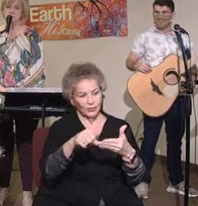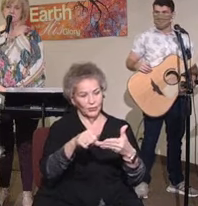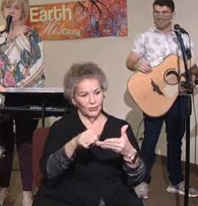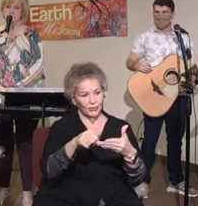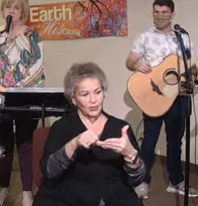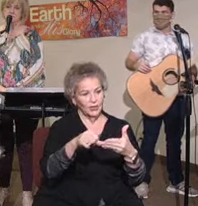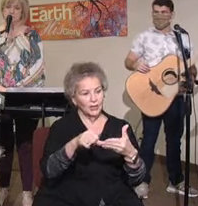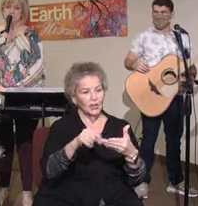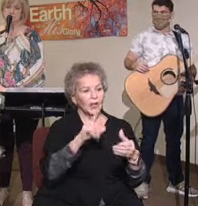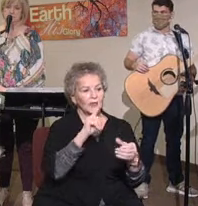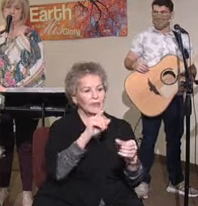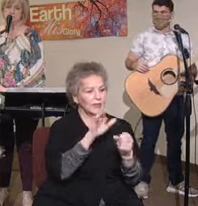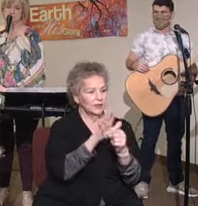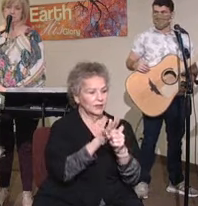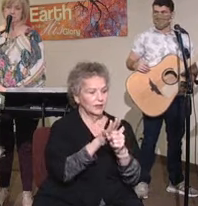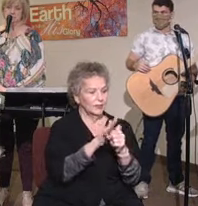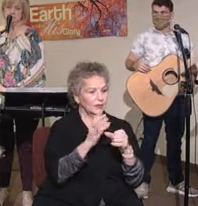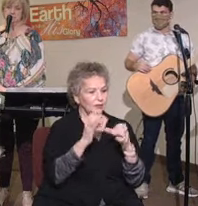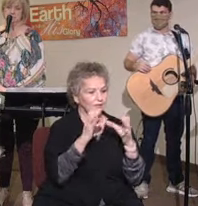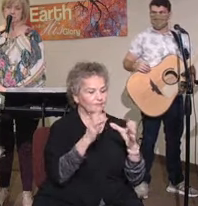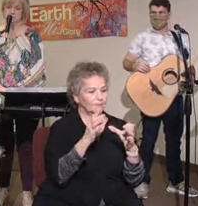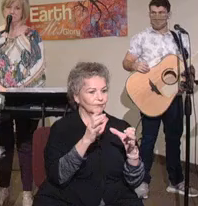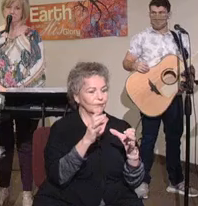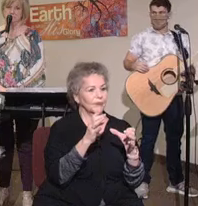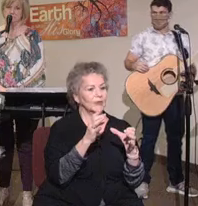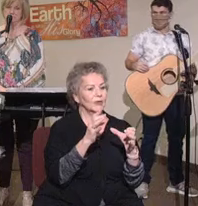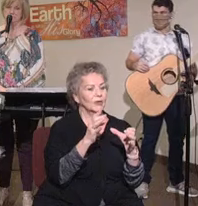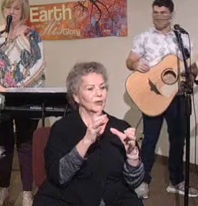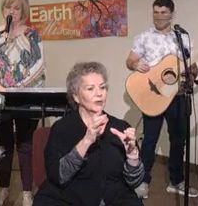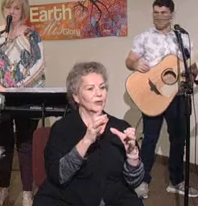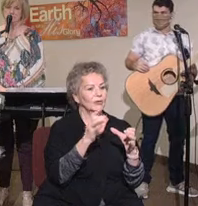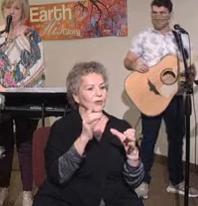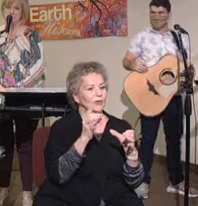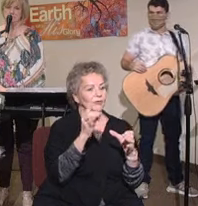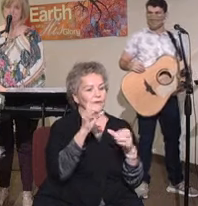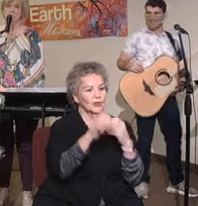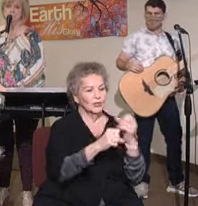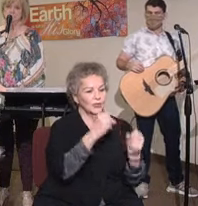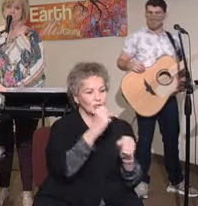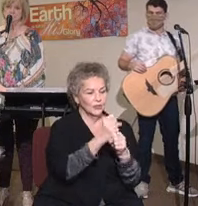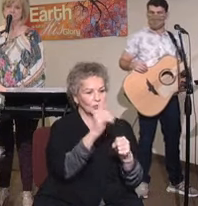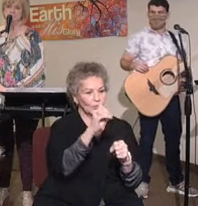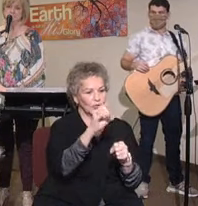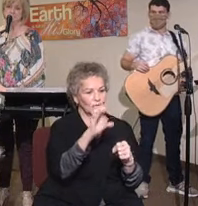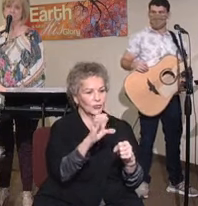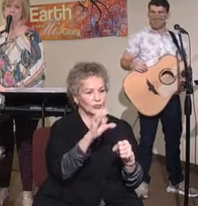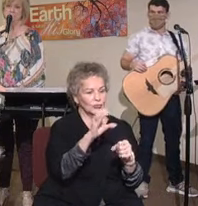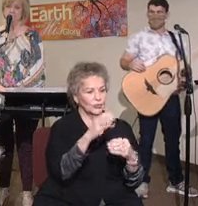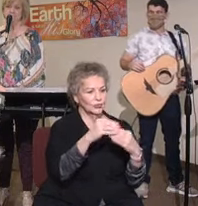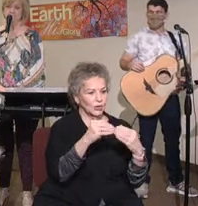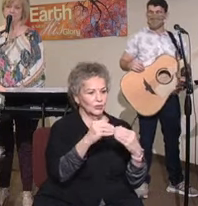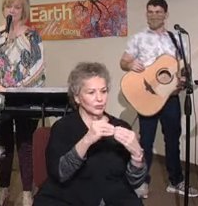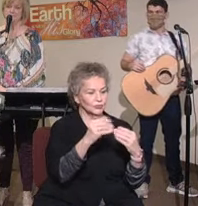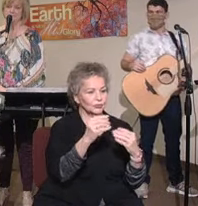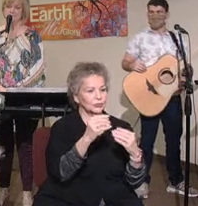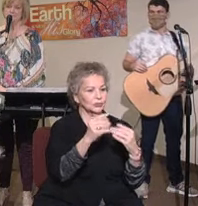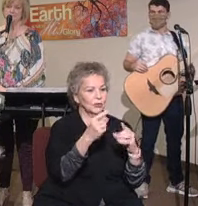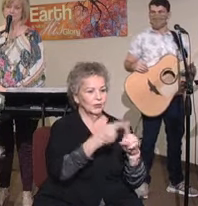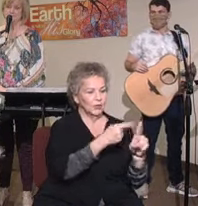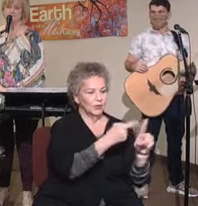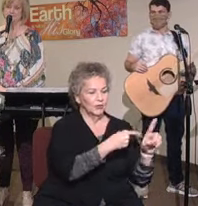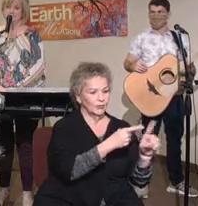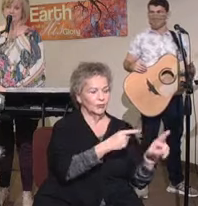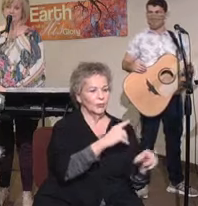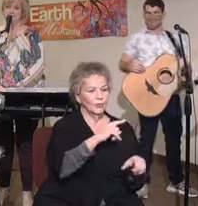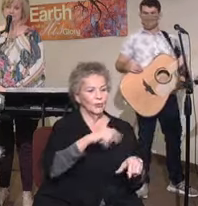made a commitment for 1 year, $100 a month. Praise the Lord. We will get there for the glory of